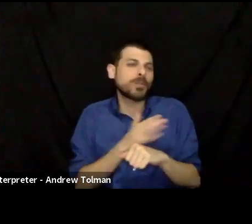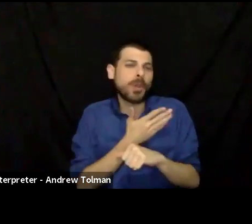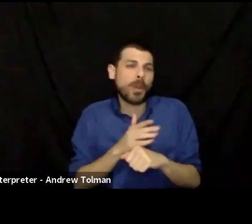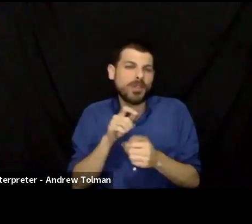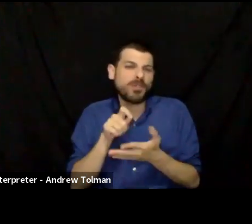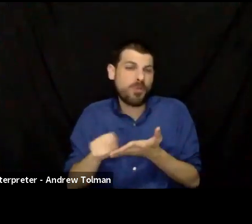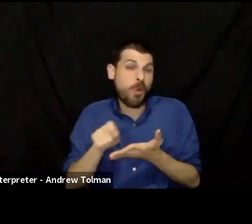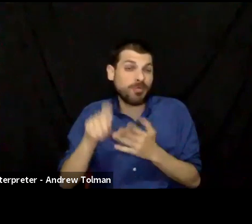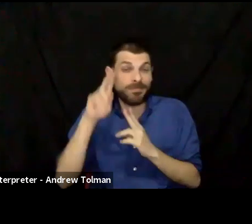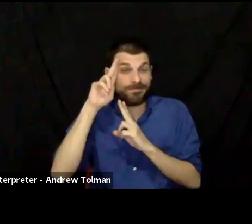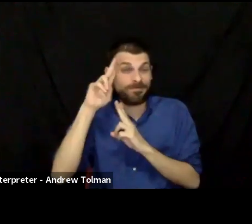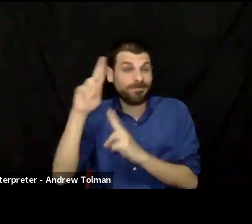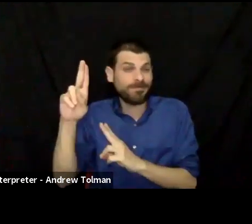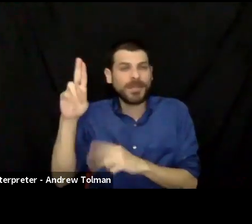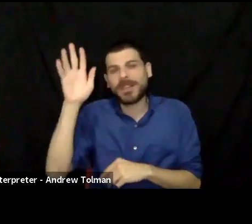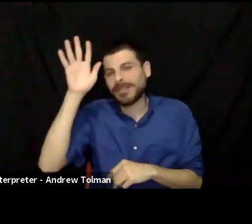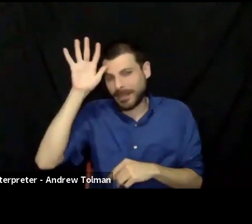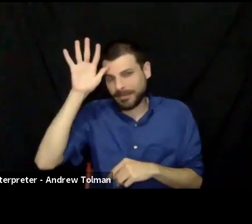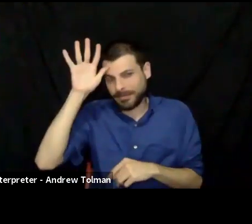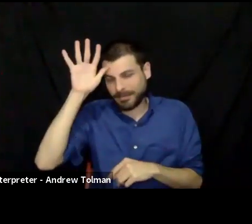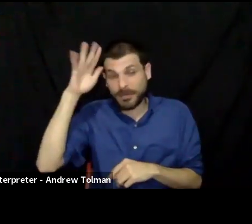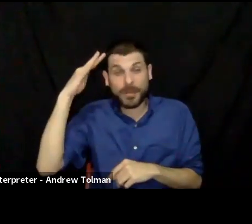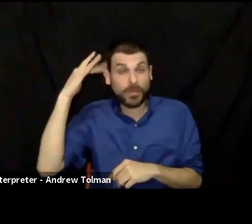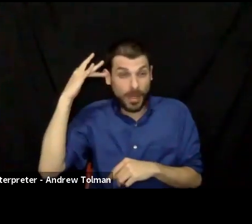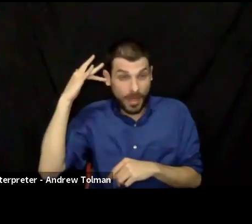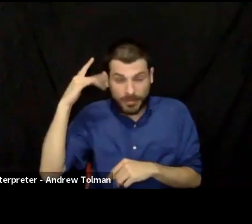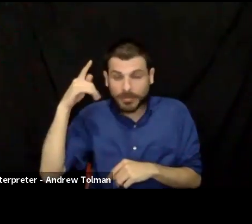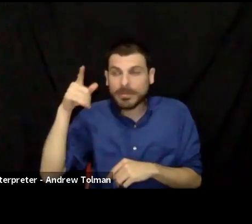he shared a story about